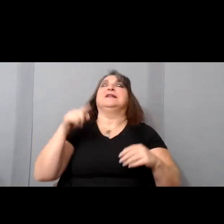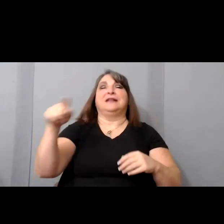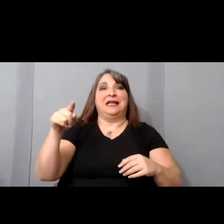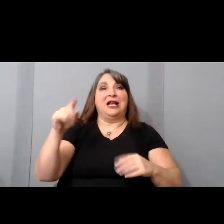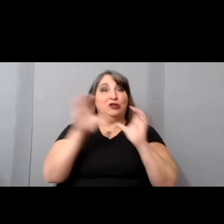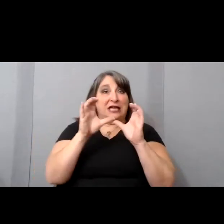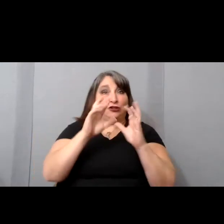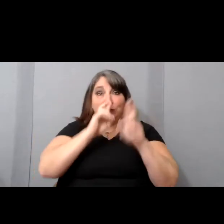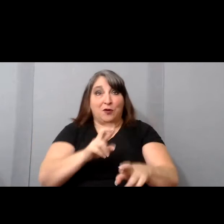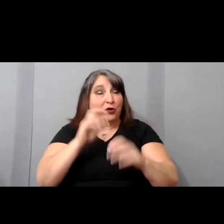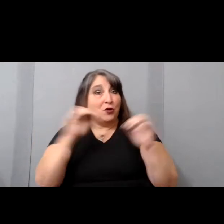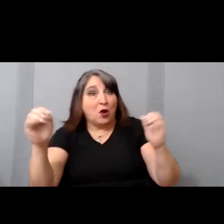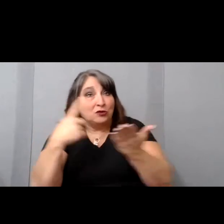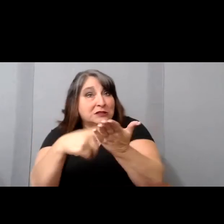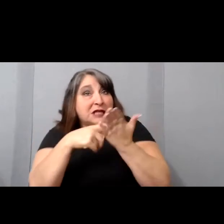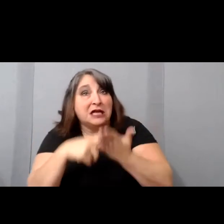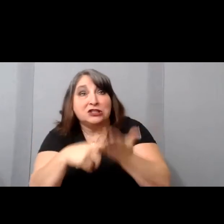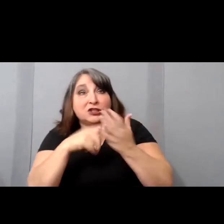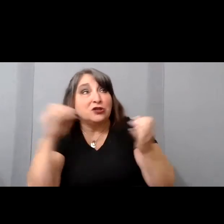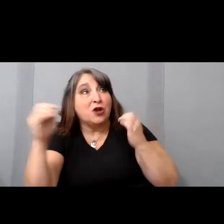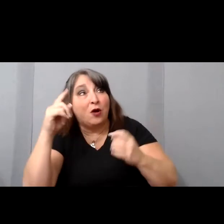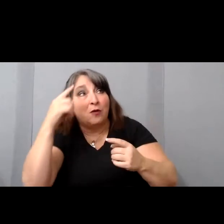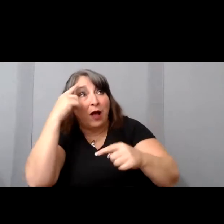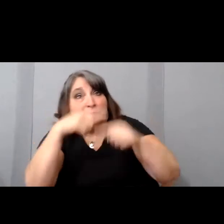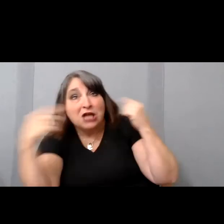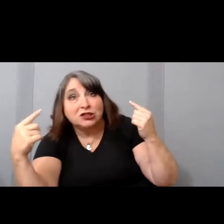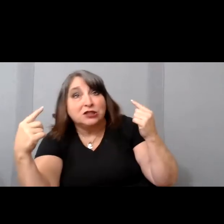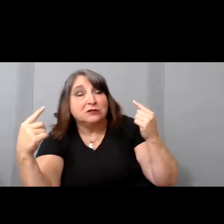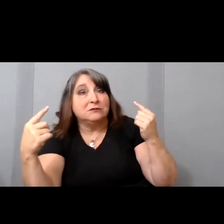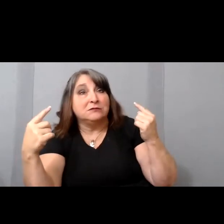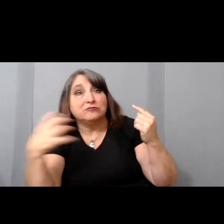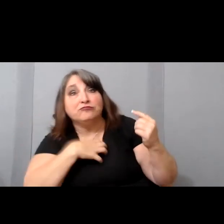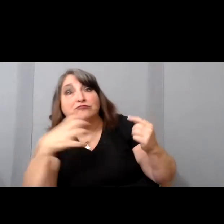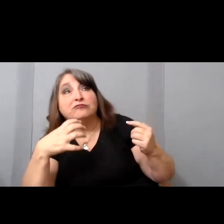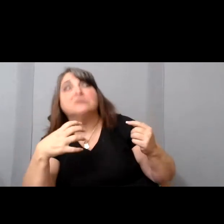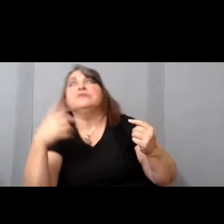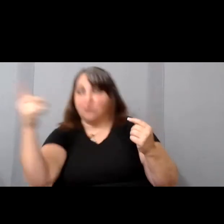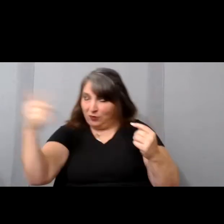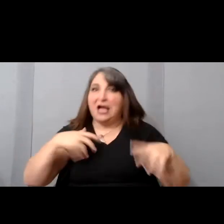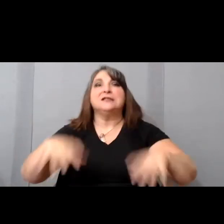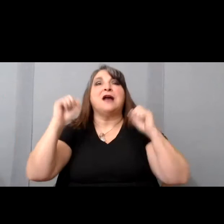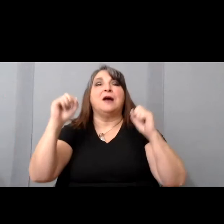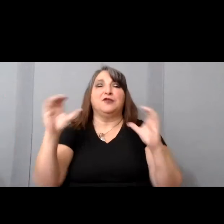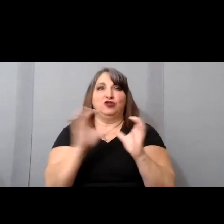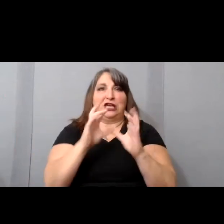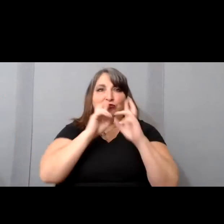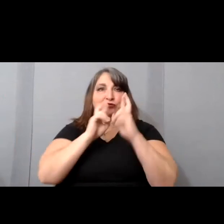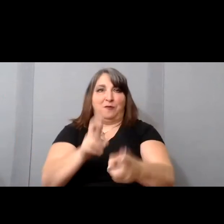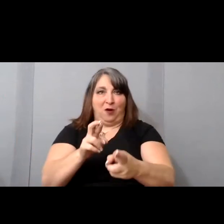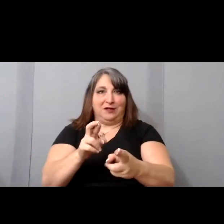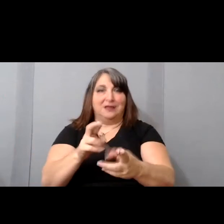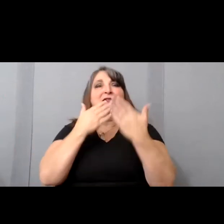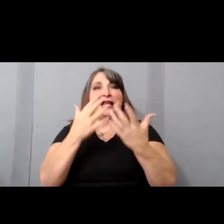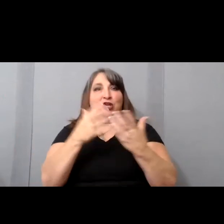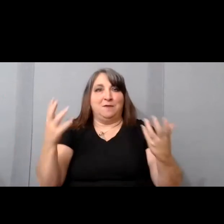Seeing no debate or discussion online and seeing no objection, the credentials report is hereby adopted by acclamation. Thank you